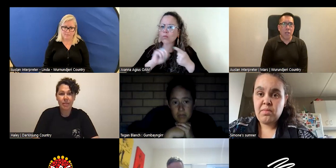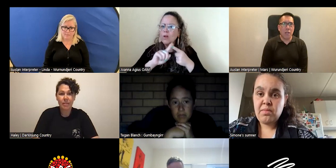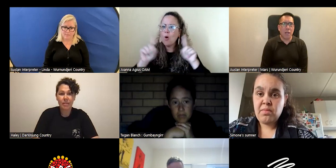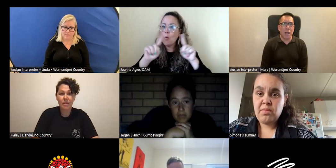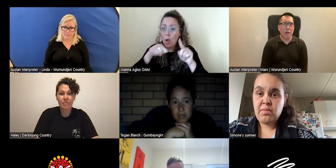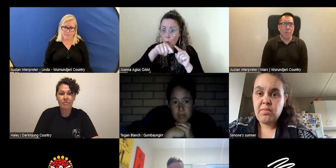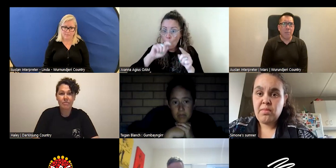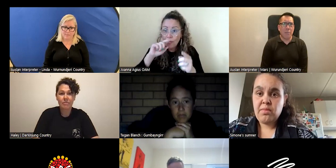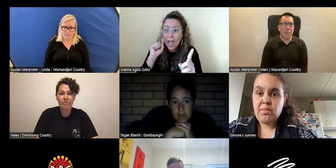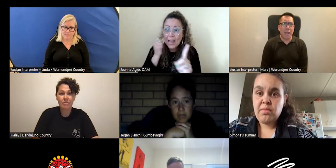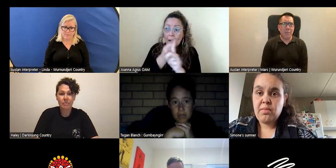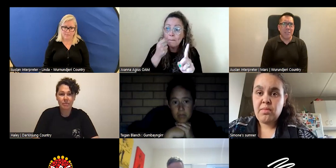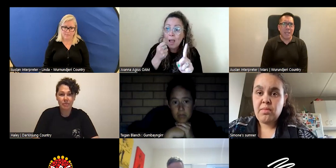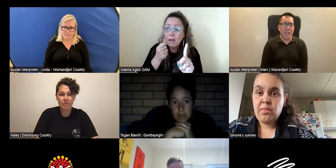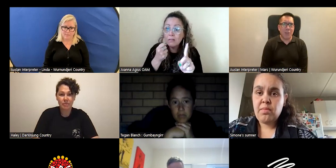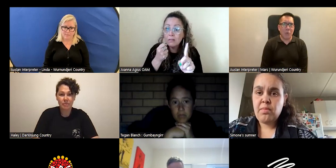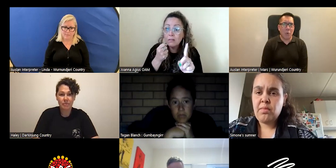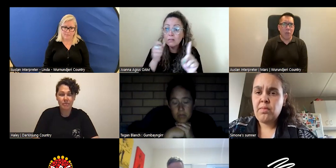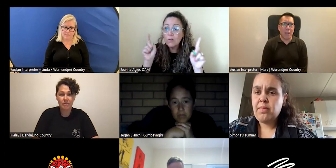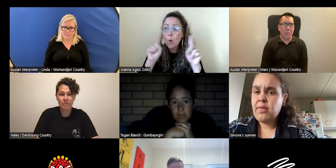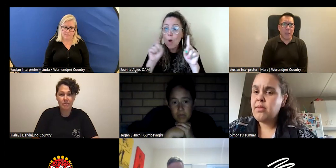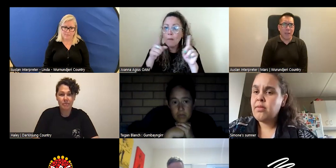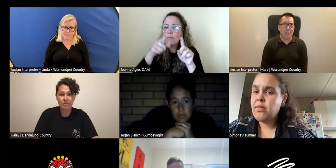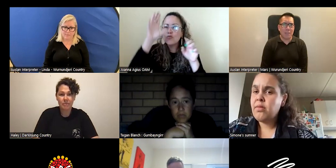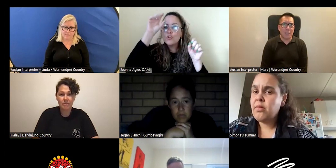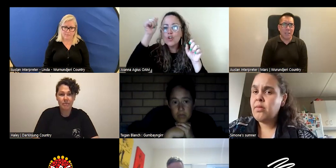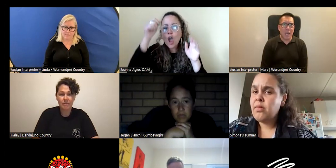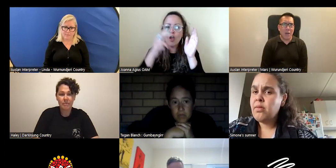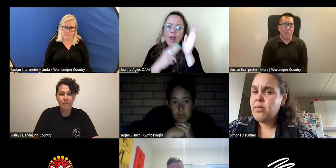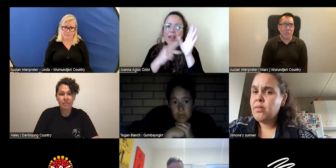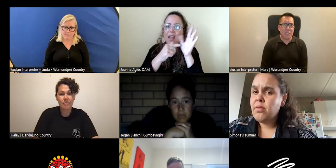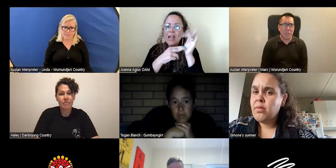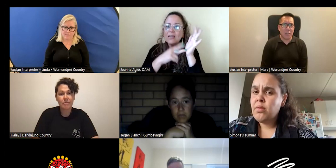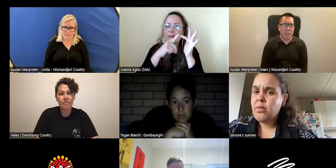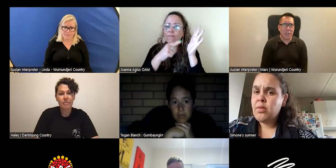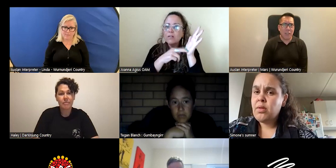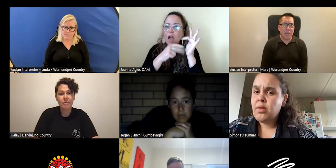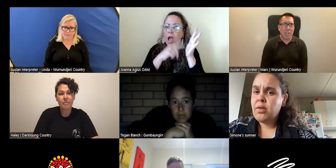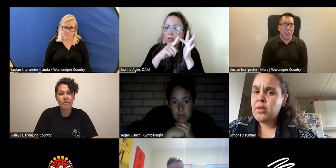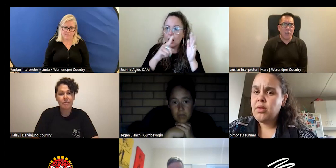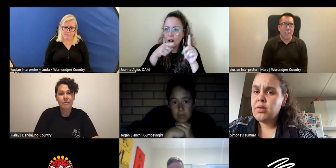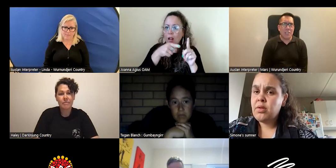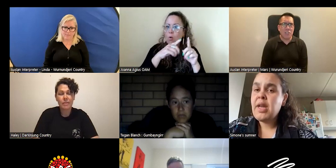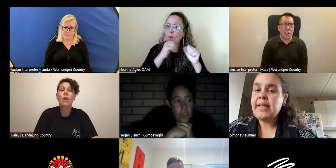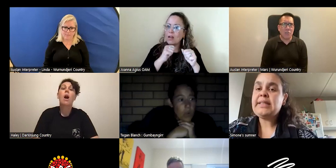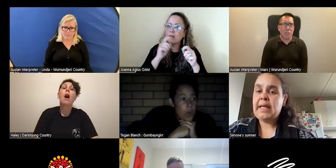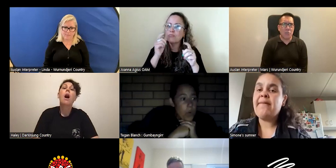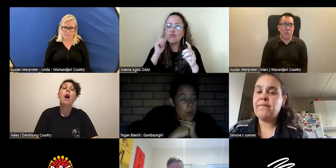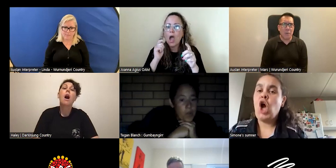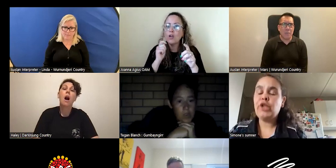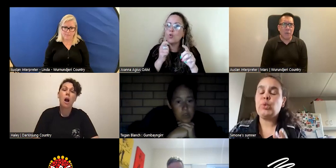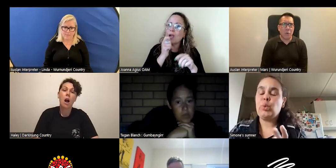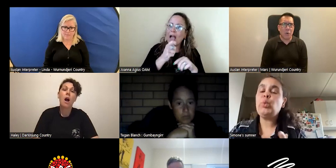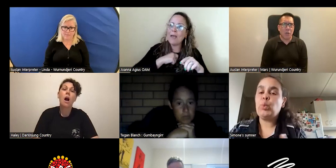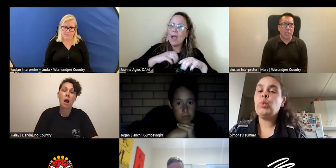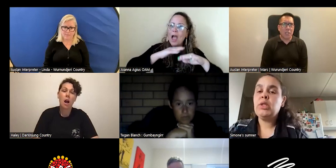will the land be taken, or will that impact our sovereignty or anything like that? You know, the native title that you talked